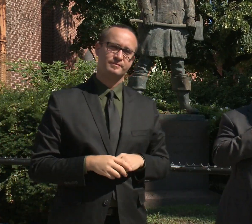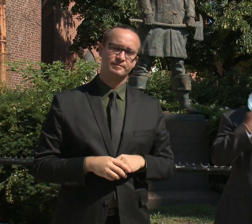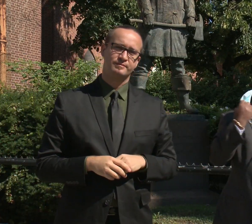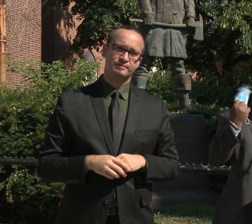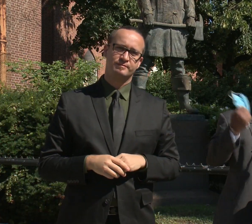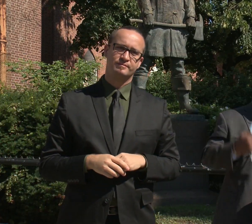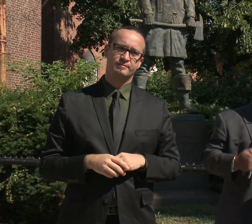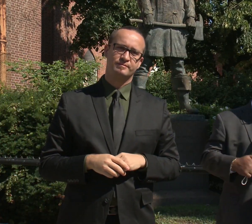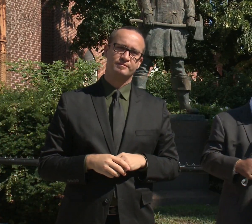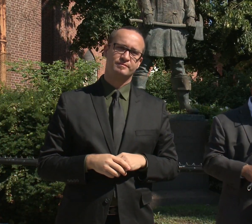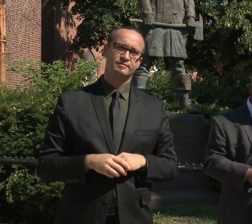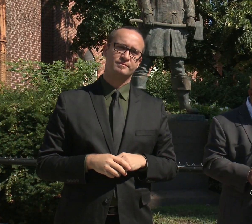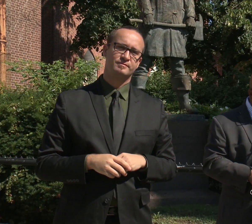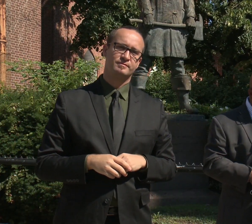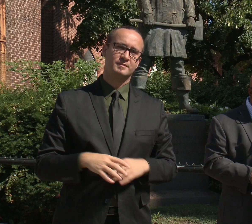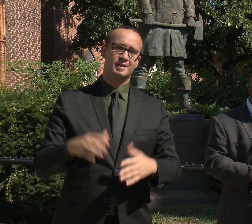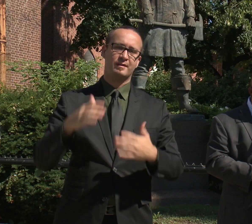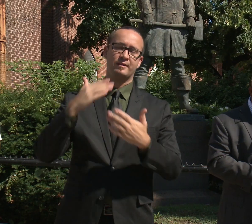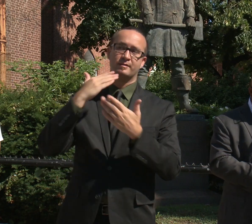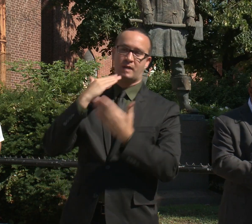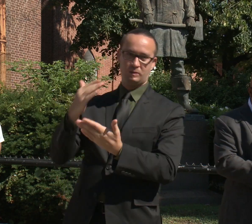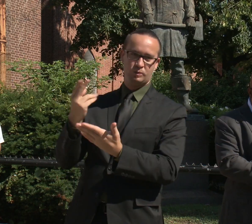Thank you, Commissioner Harrison.